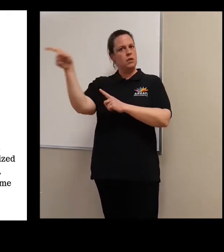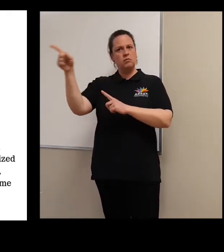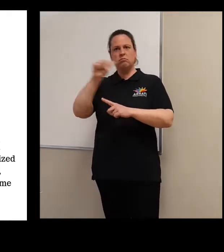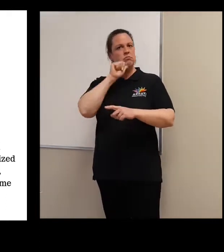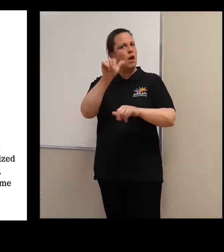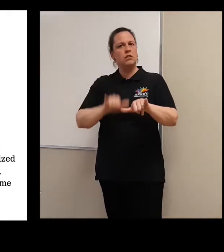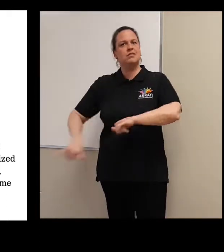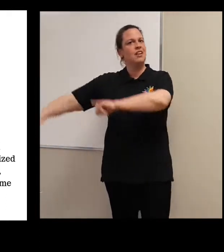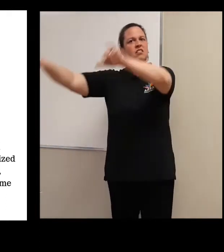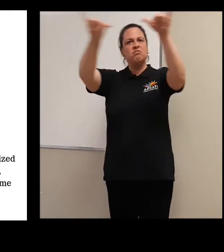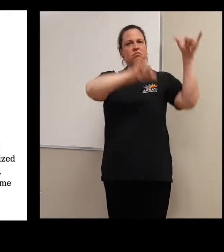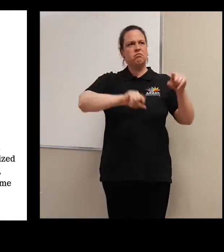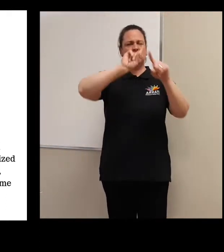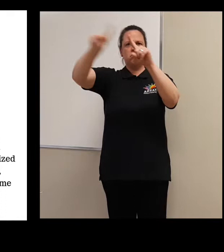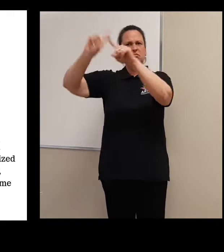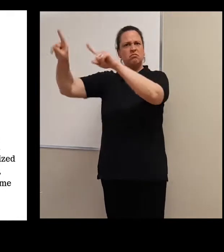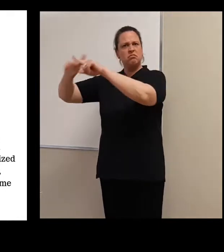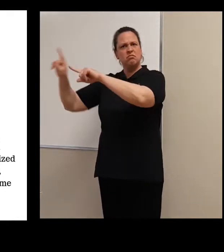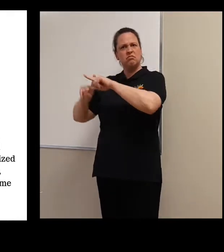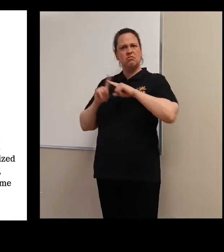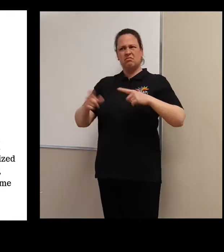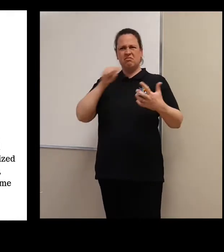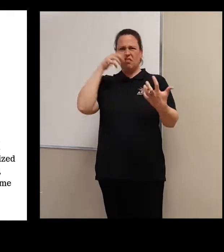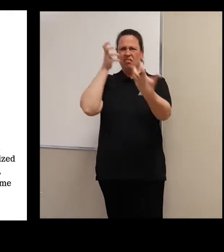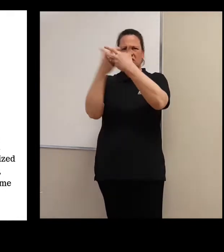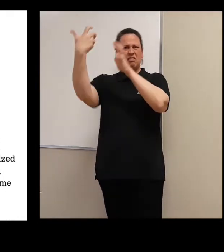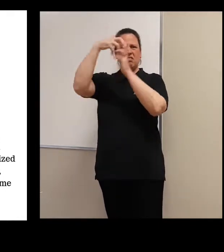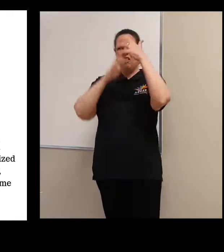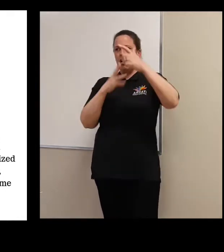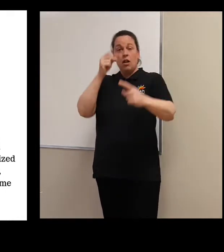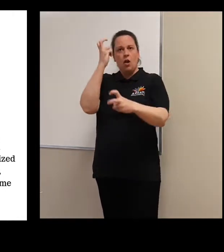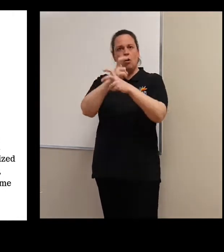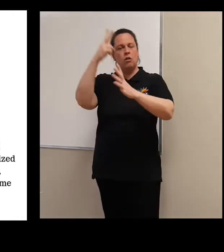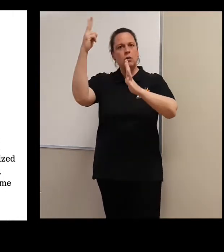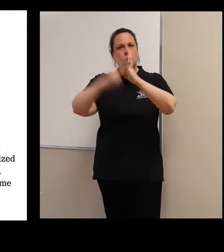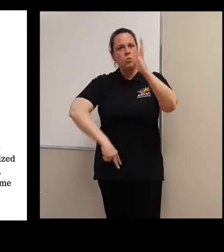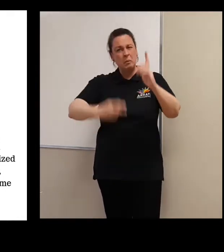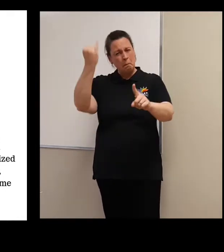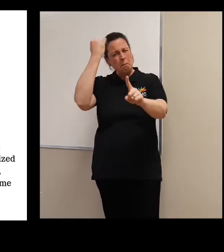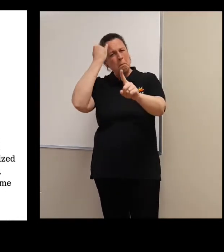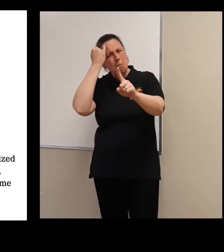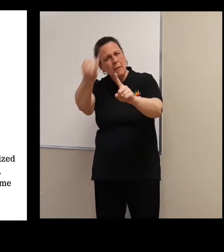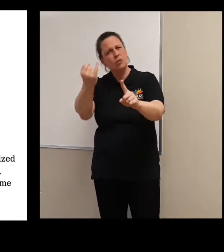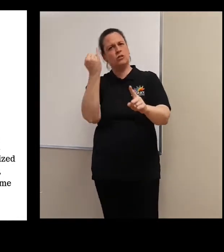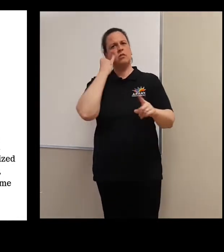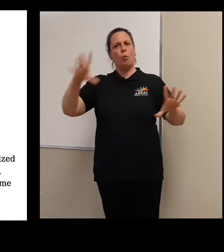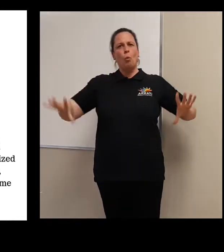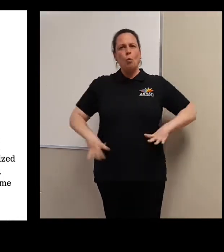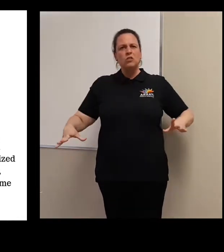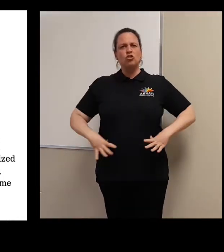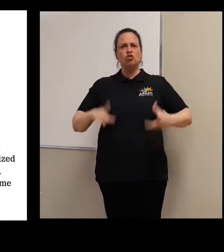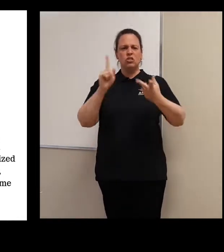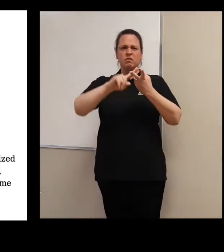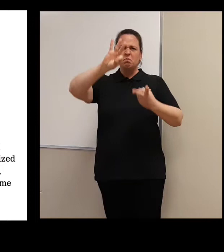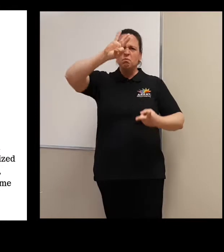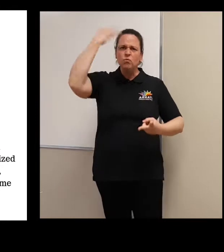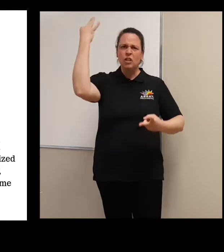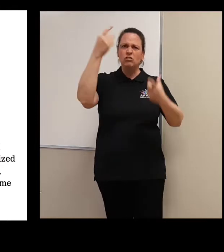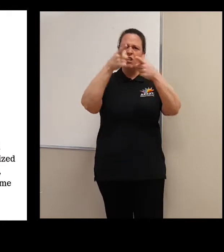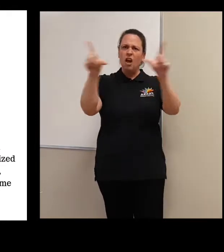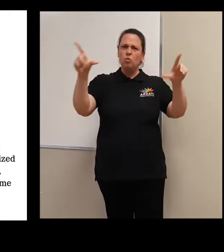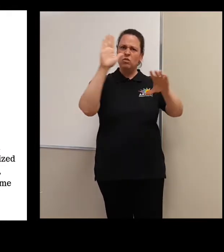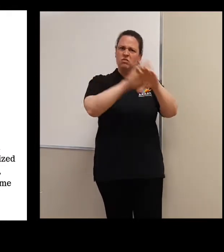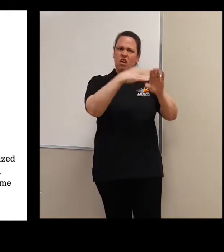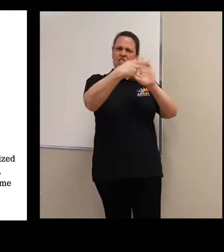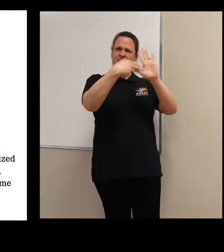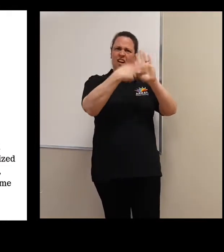WHMIS system, nothing was standardized amongst different countries. Could you imagine if you had a product from Russia